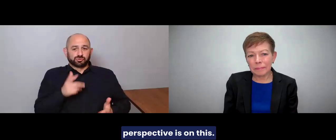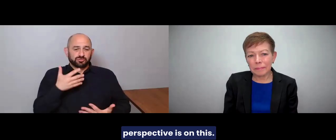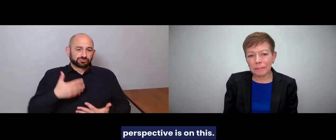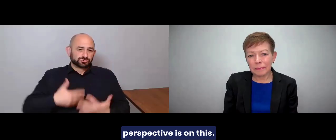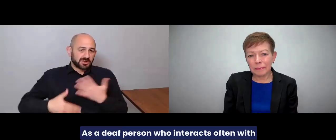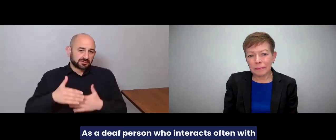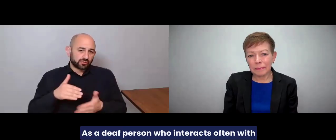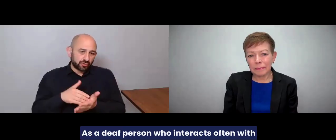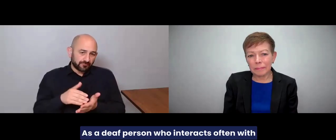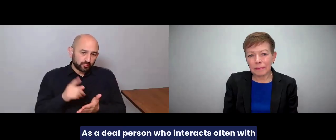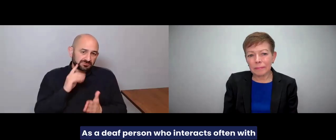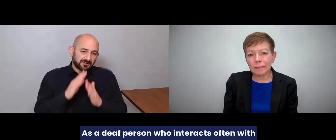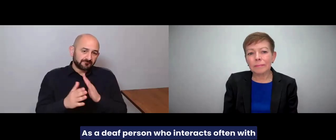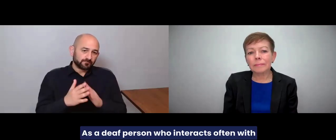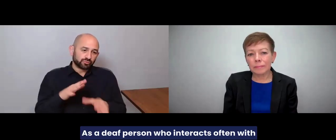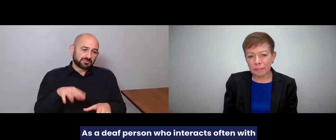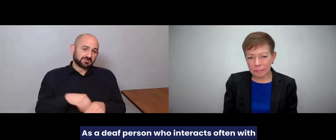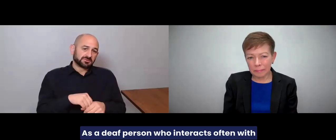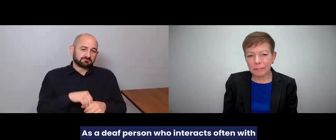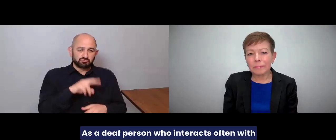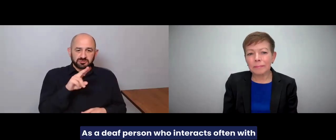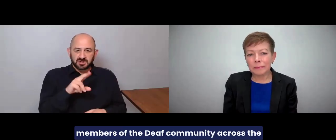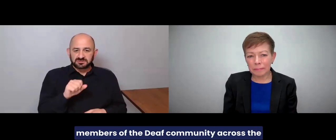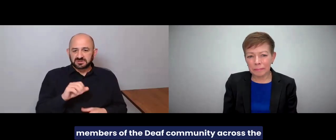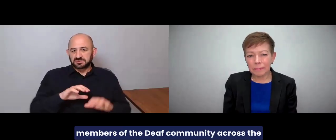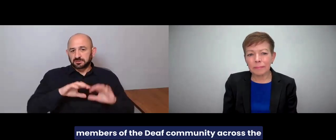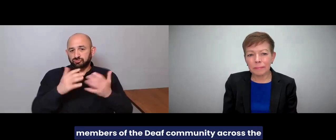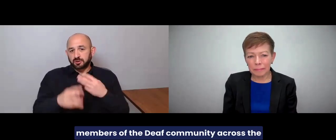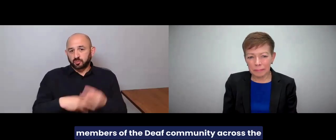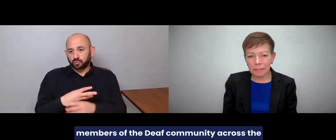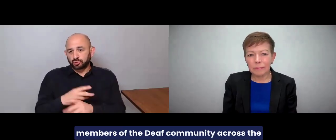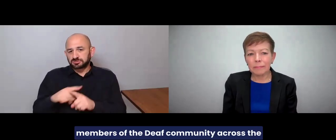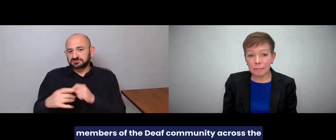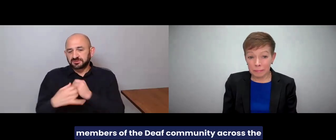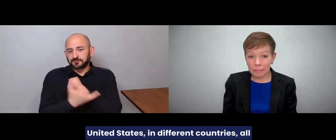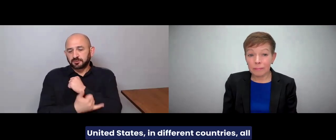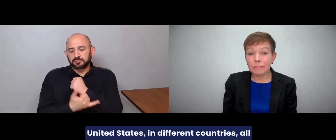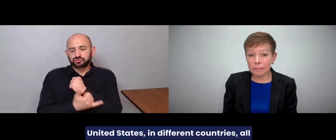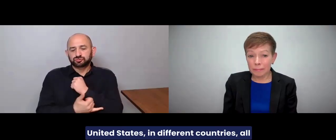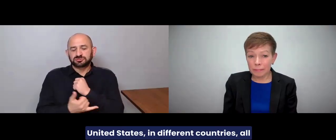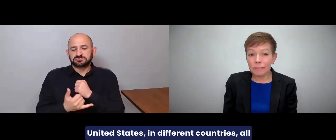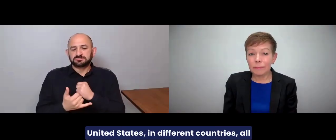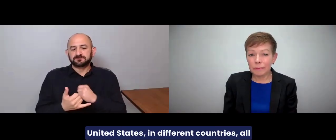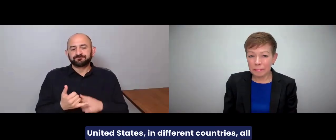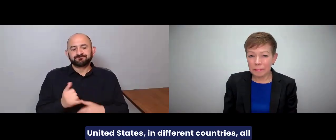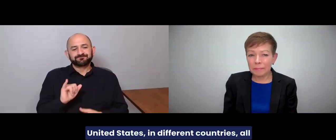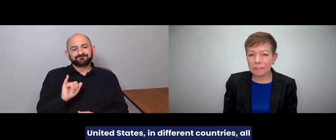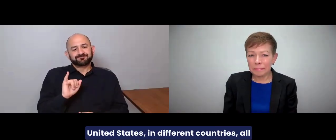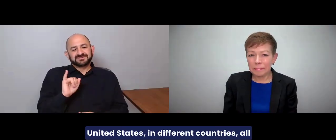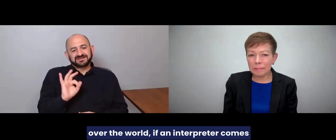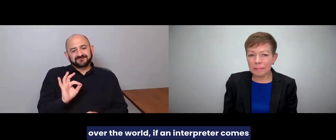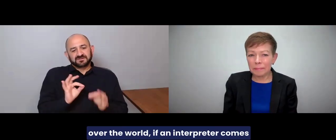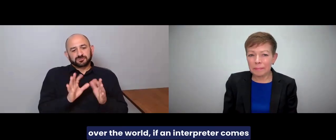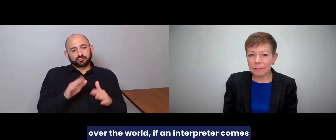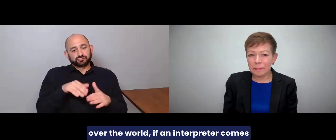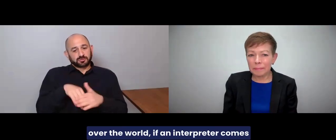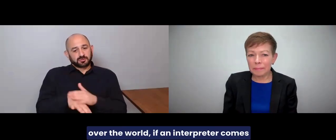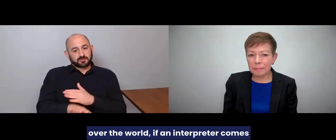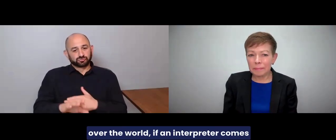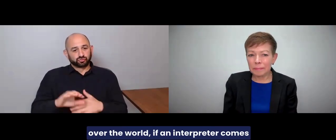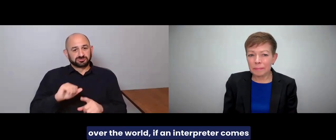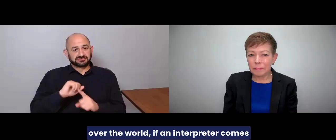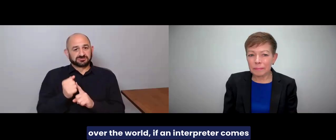on this. As a deaf person who interacts often with members of the deaf community across the United States and different countries all over the